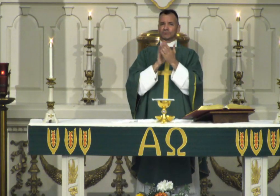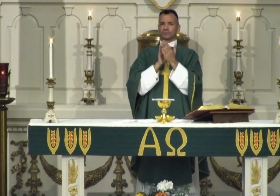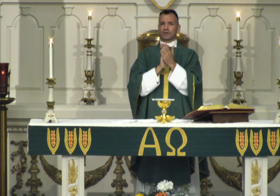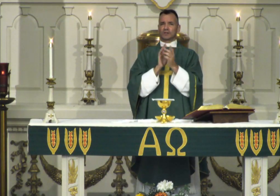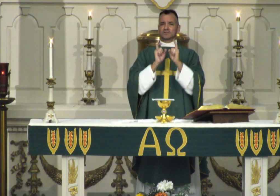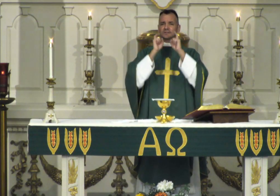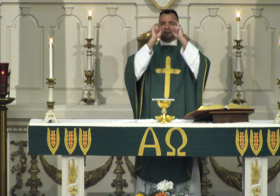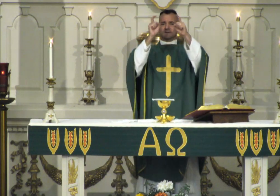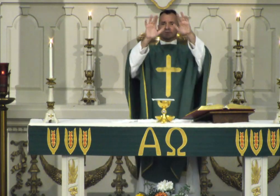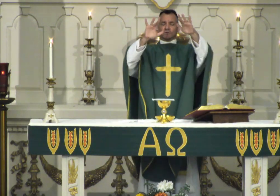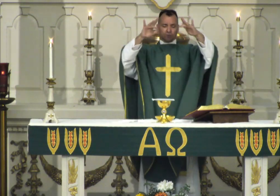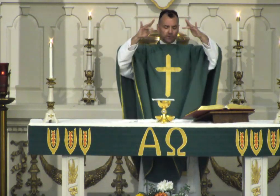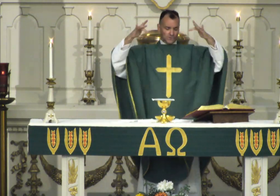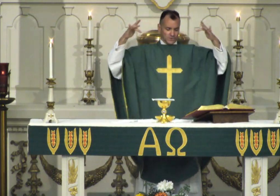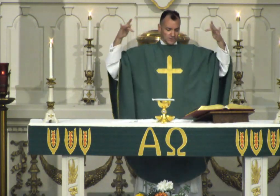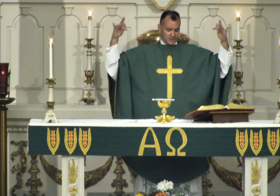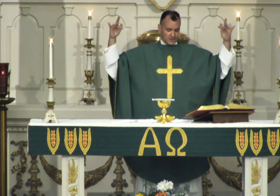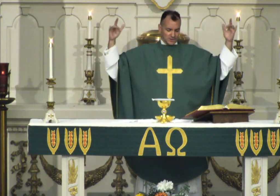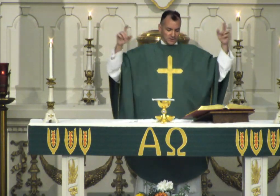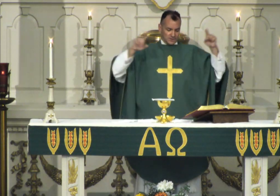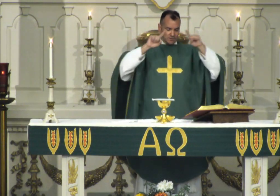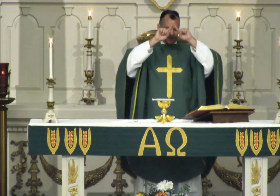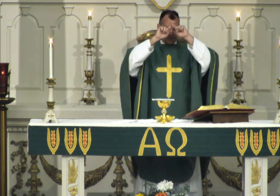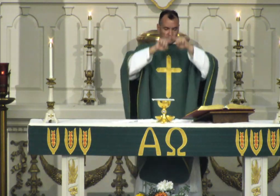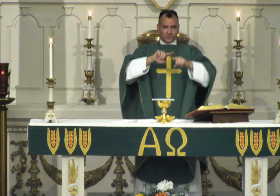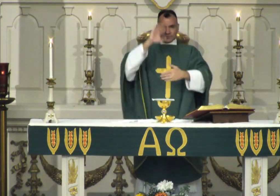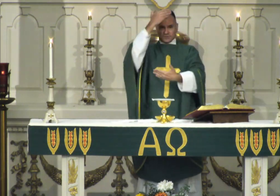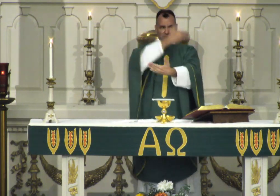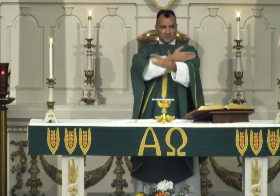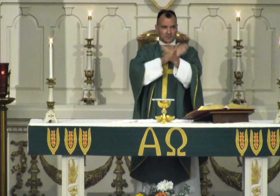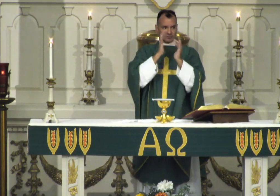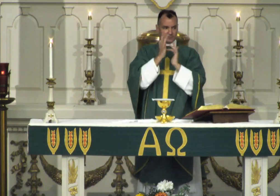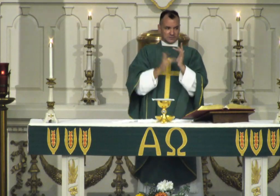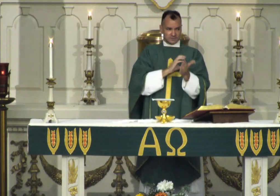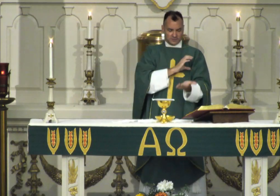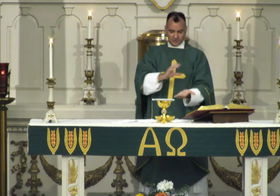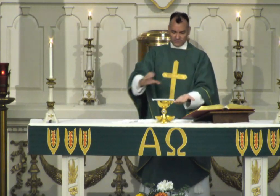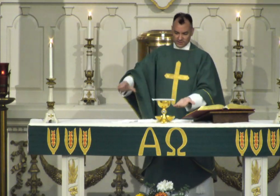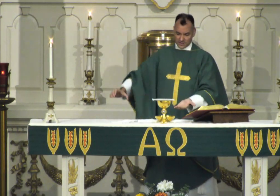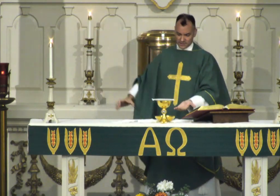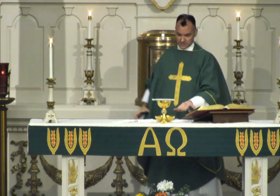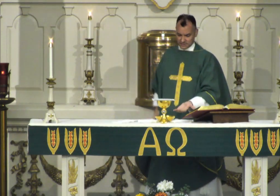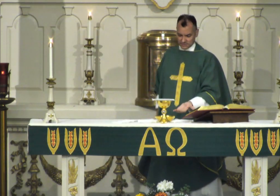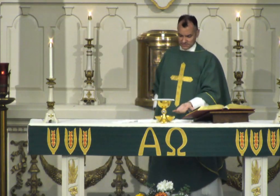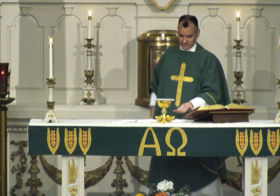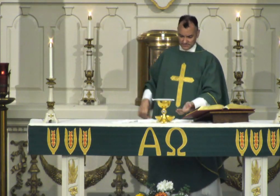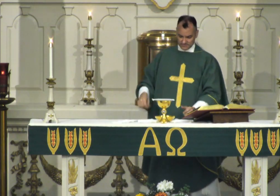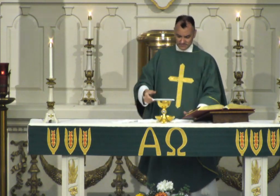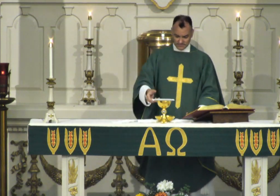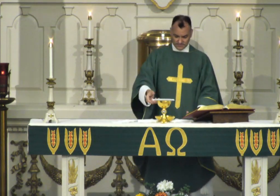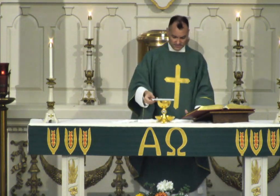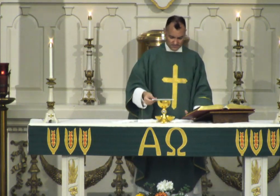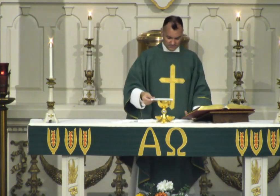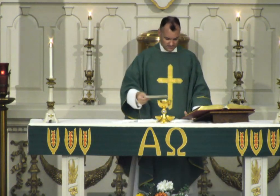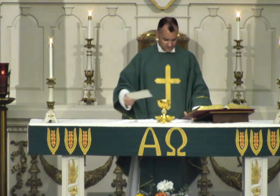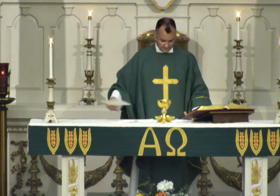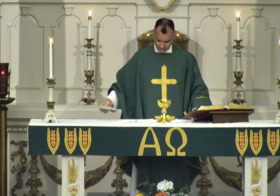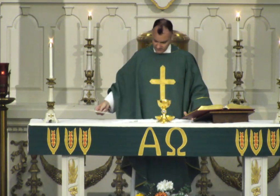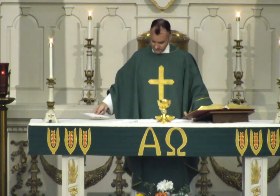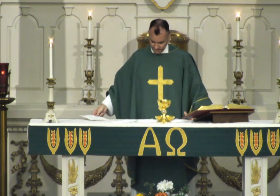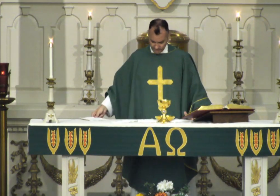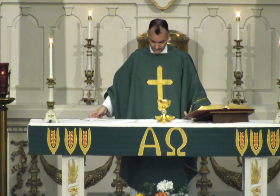life, and may praise and glorify you through your Son, Jesus Christ.